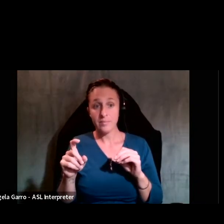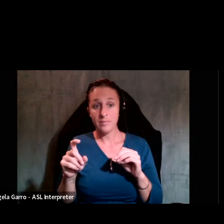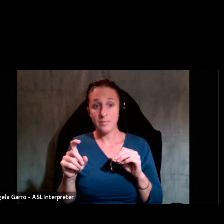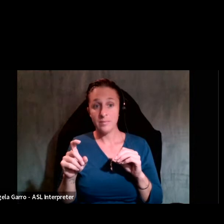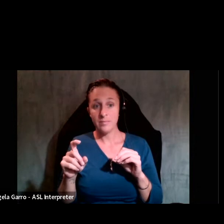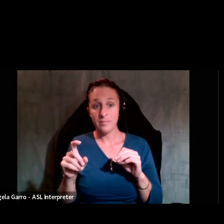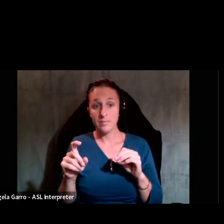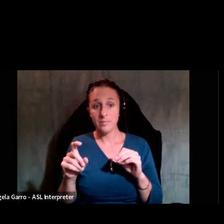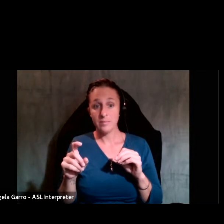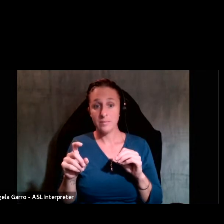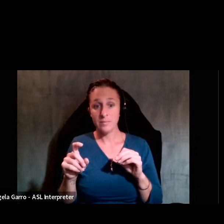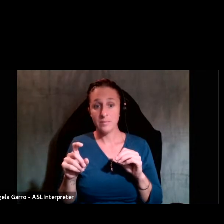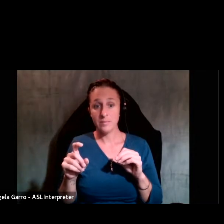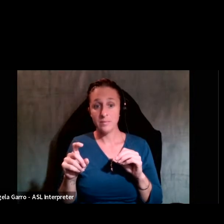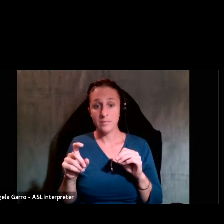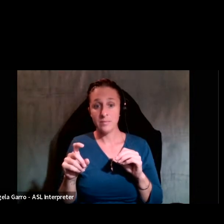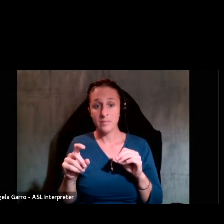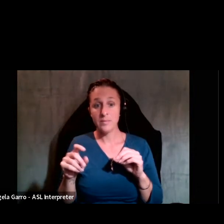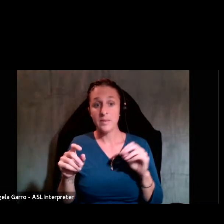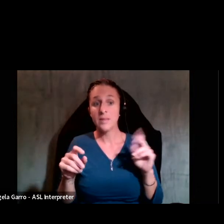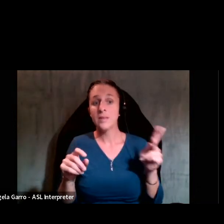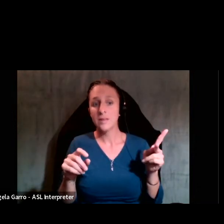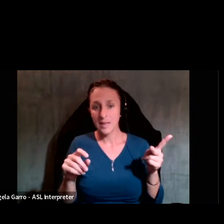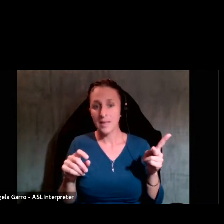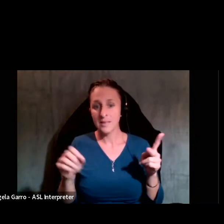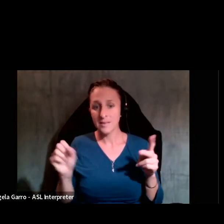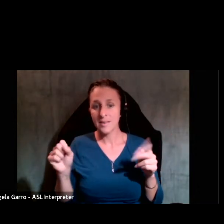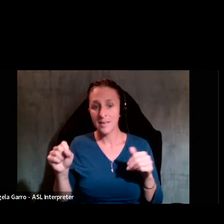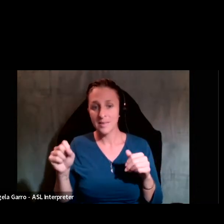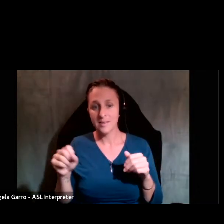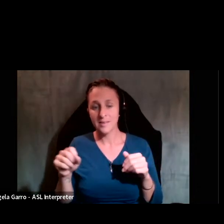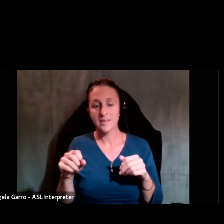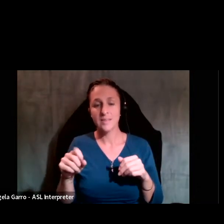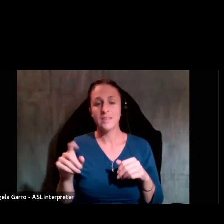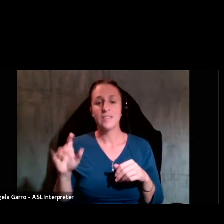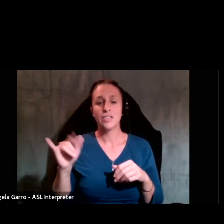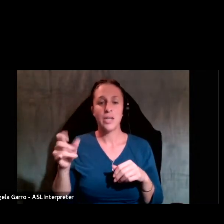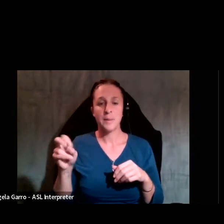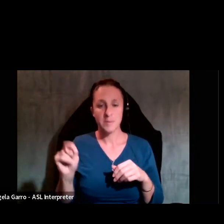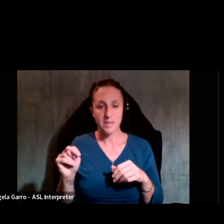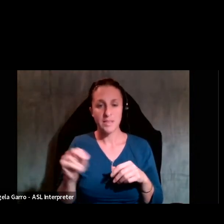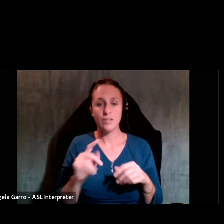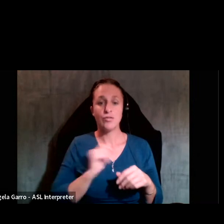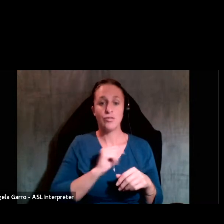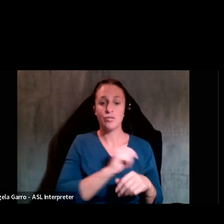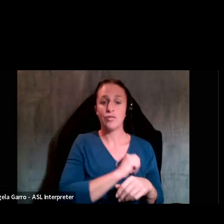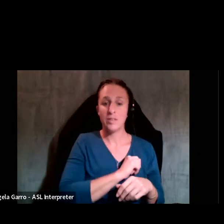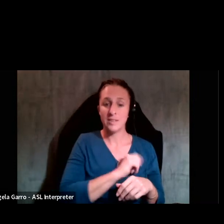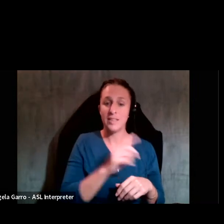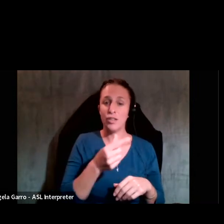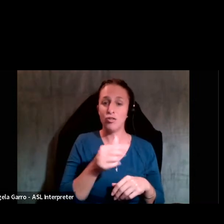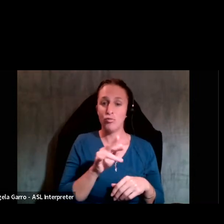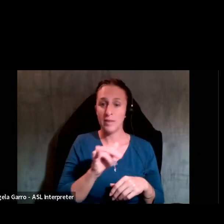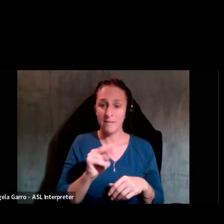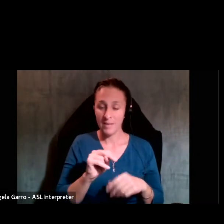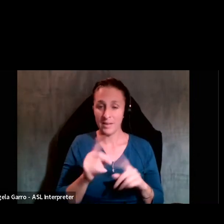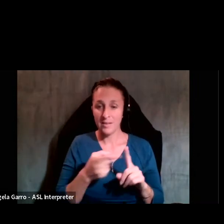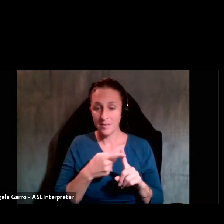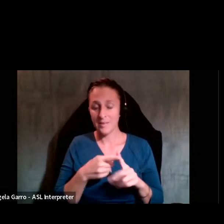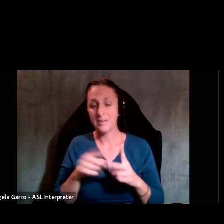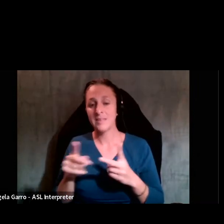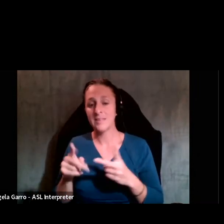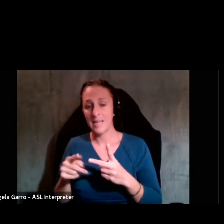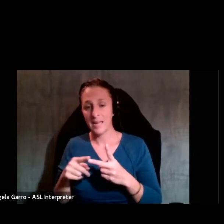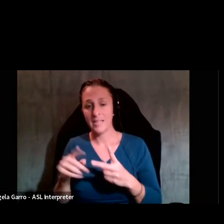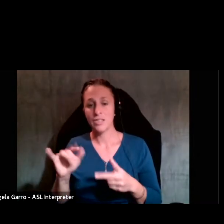Move No, adoption. Thank you. Is there a second? I'll second. All right. Second by trustee Jacobson. So trustee Griffin made the motion, seconded by